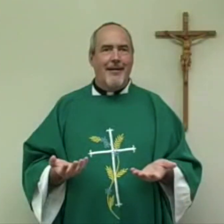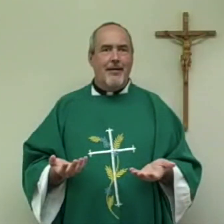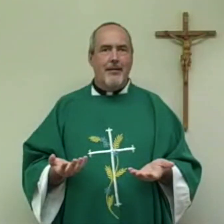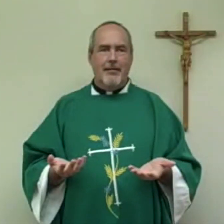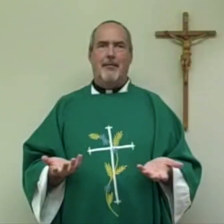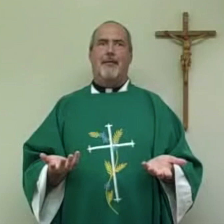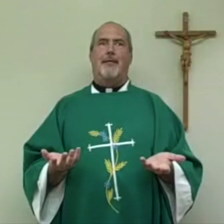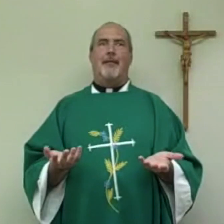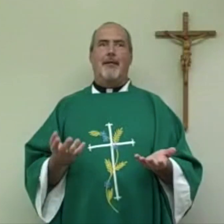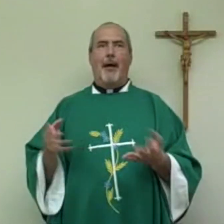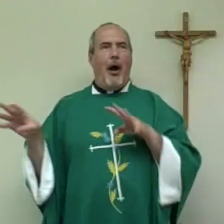and on.